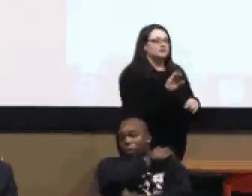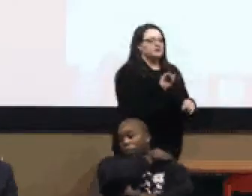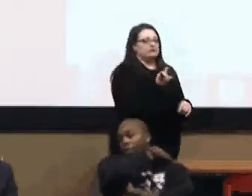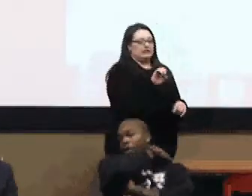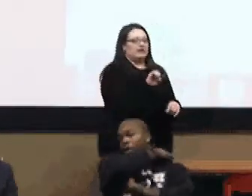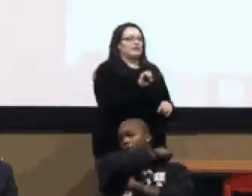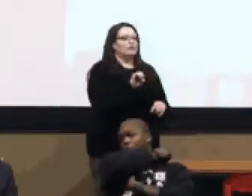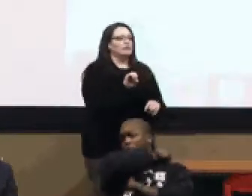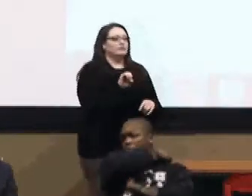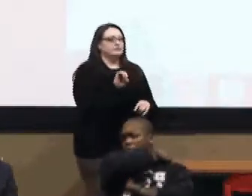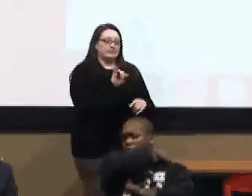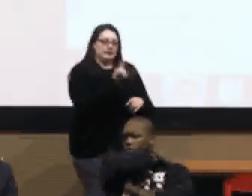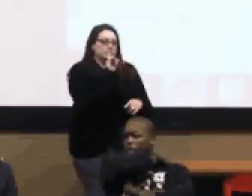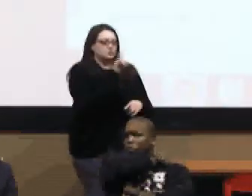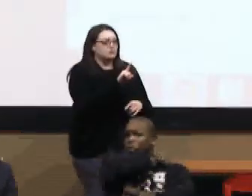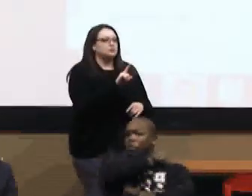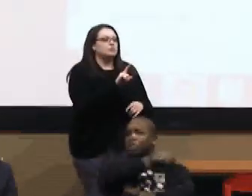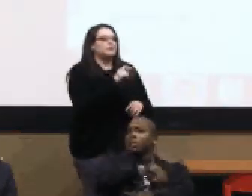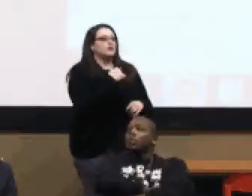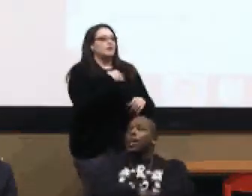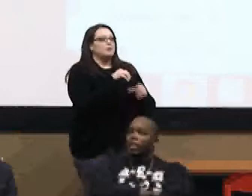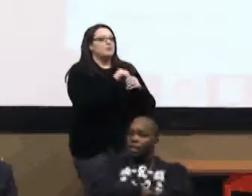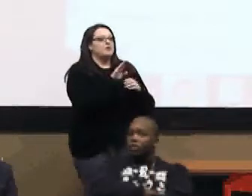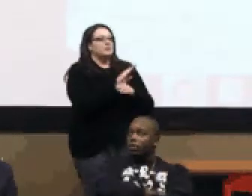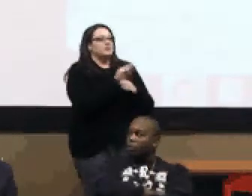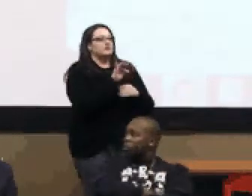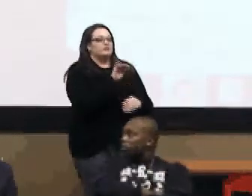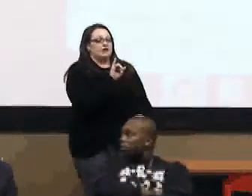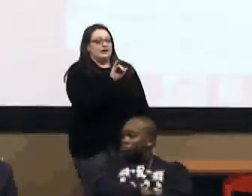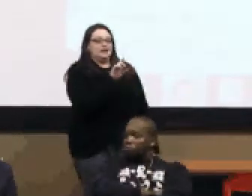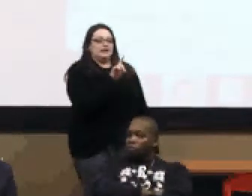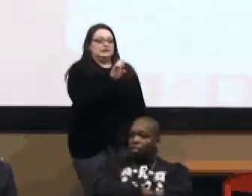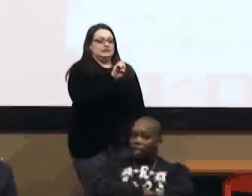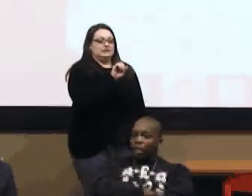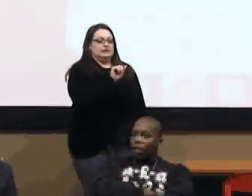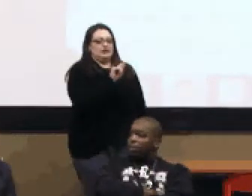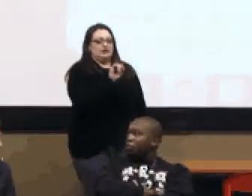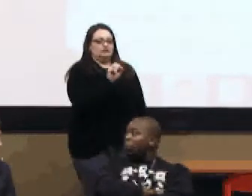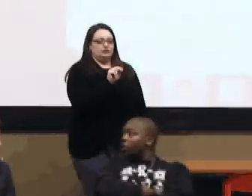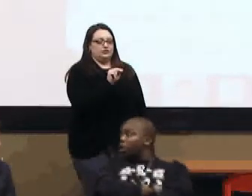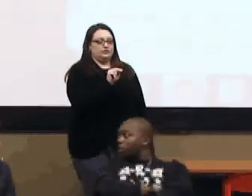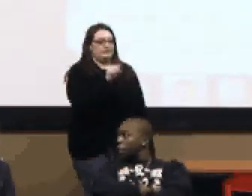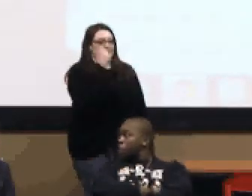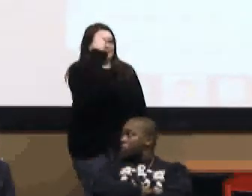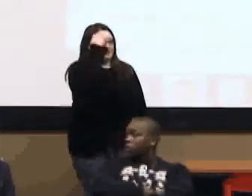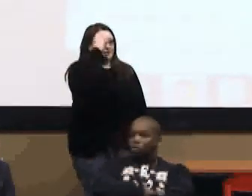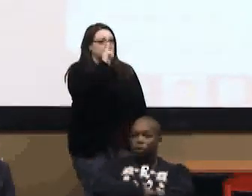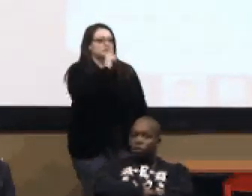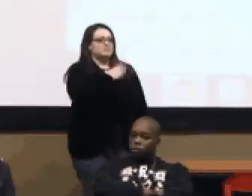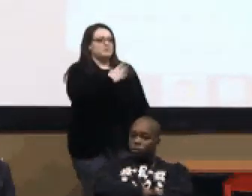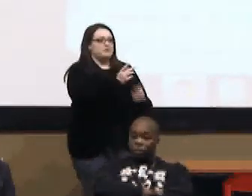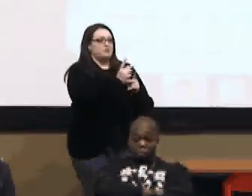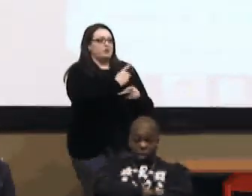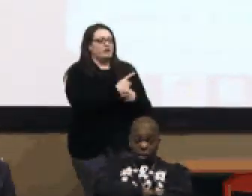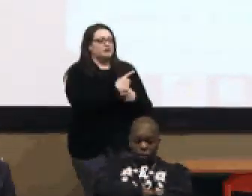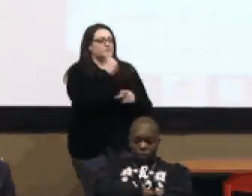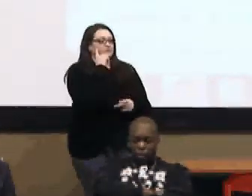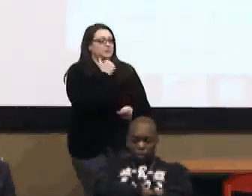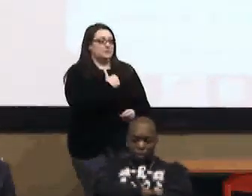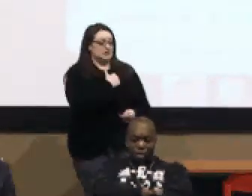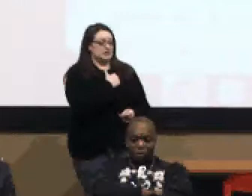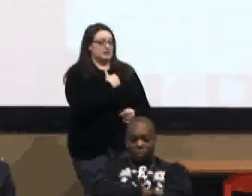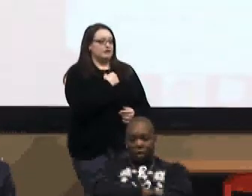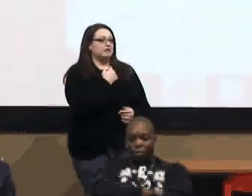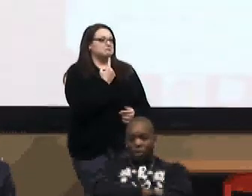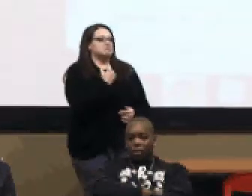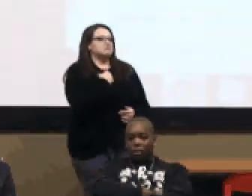true. I'm in the business of ideation. Think is my product. So for me, it